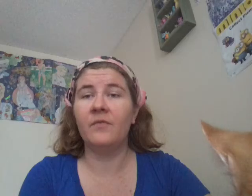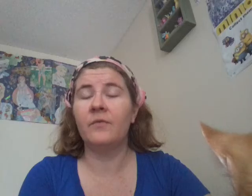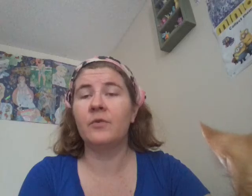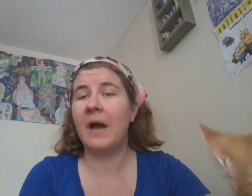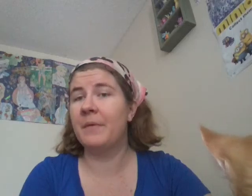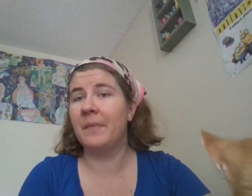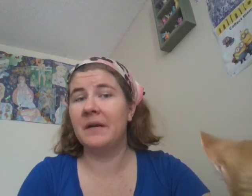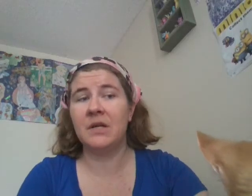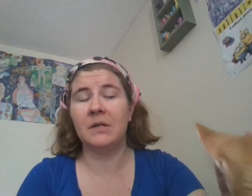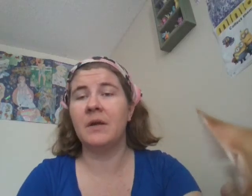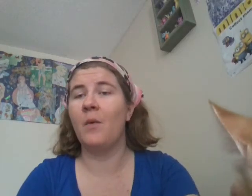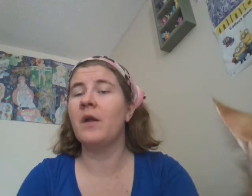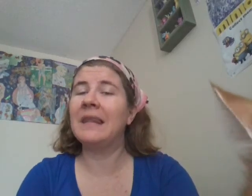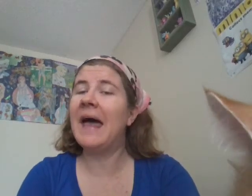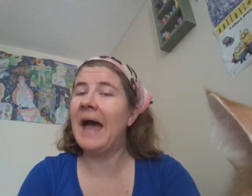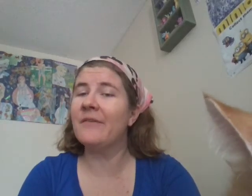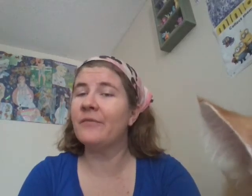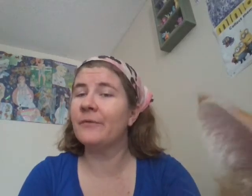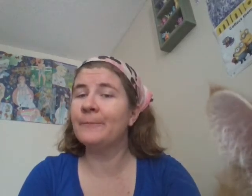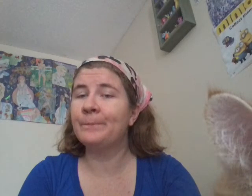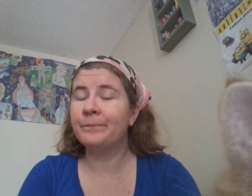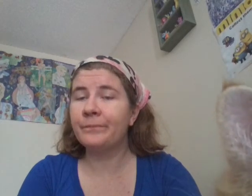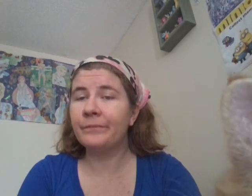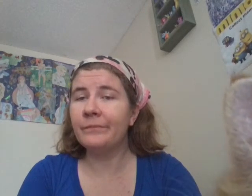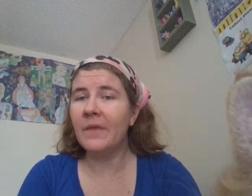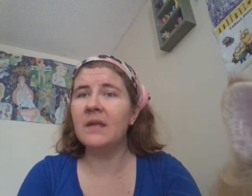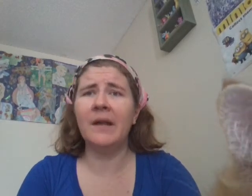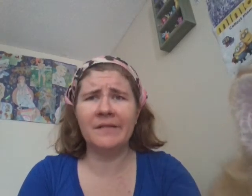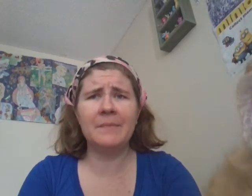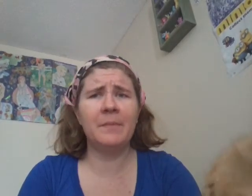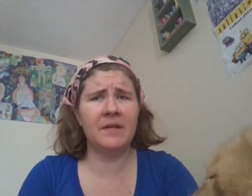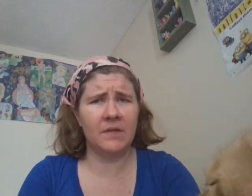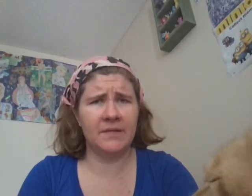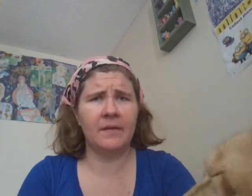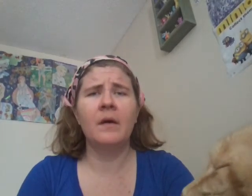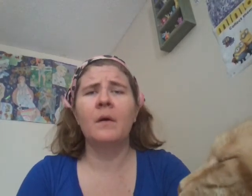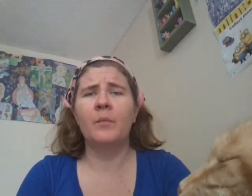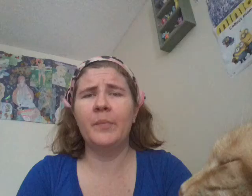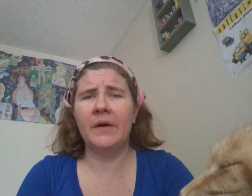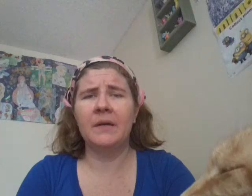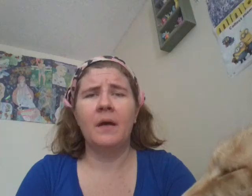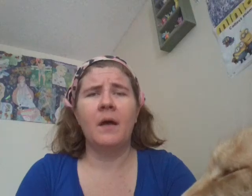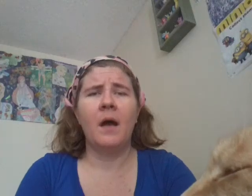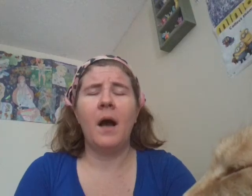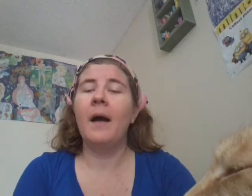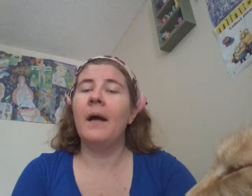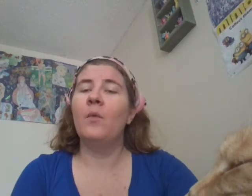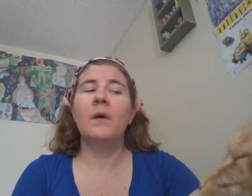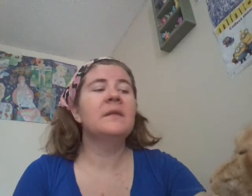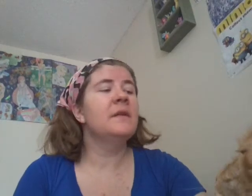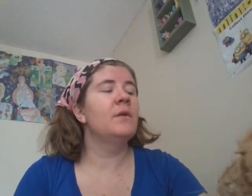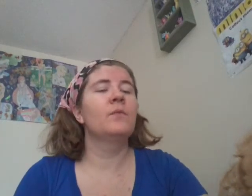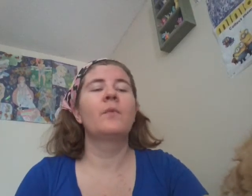enough crap in my childhood. I want to laugh. Not all the time. That'd be exhausting. But, I want, you know,